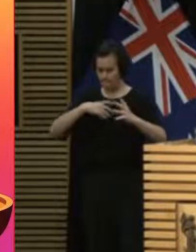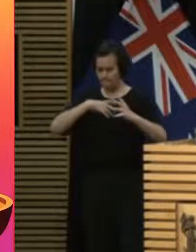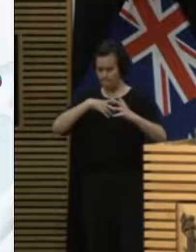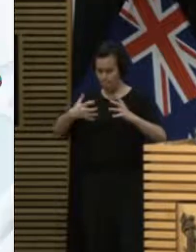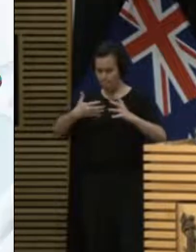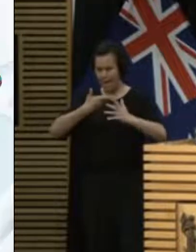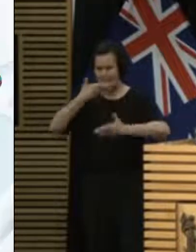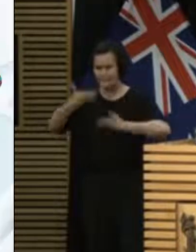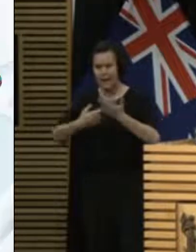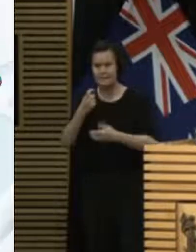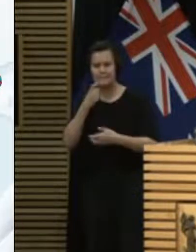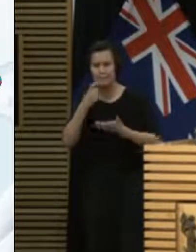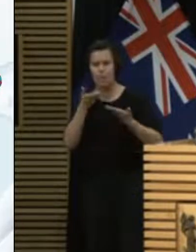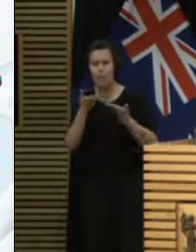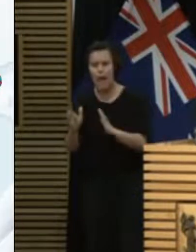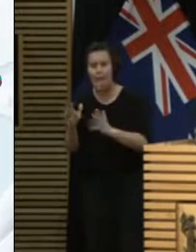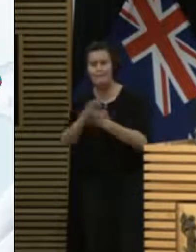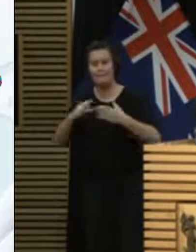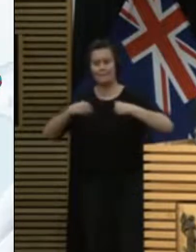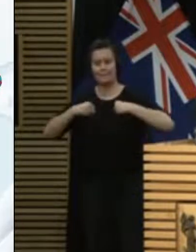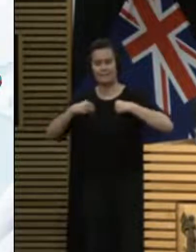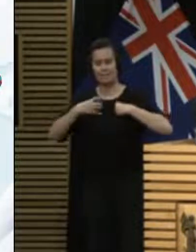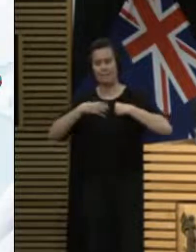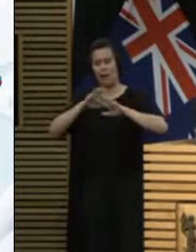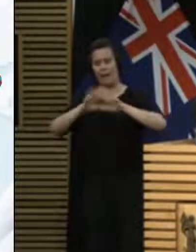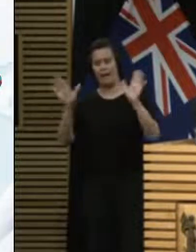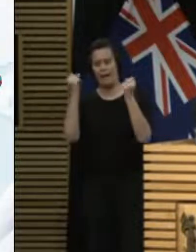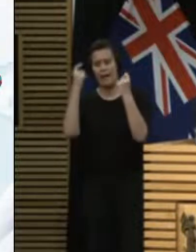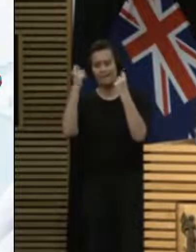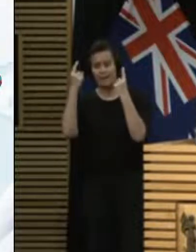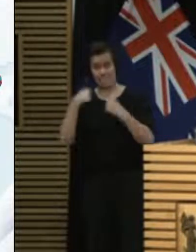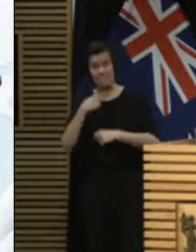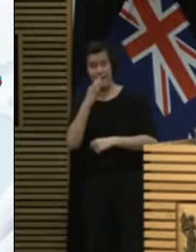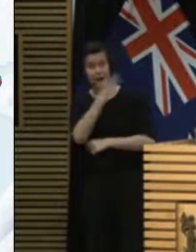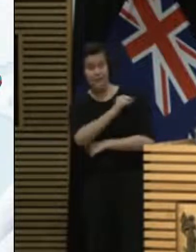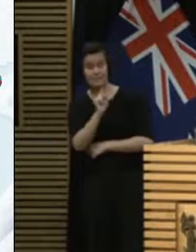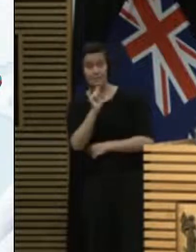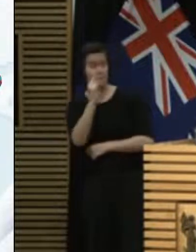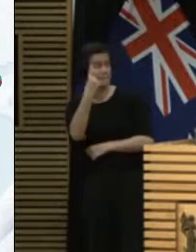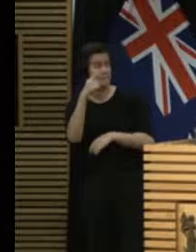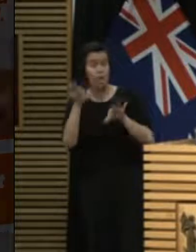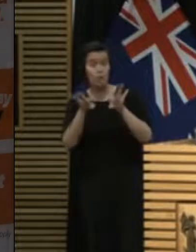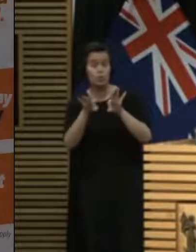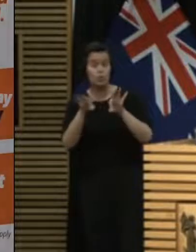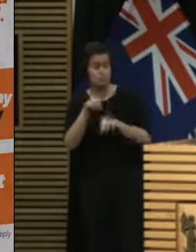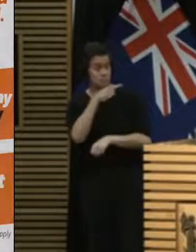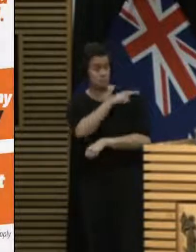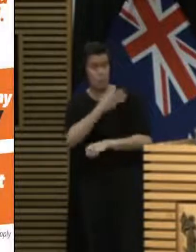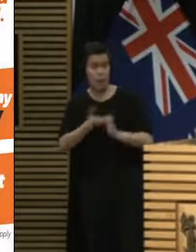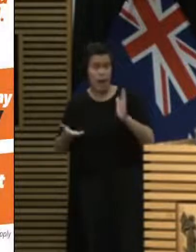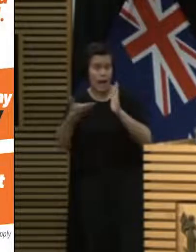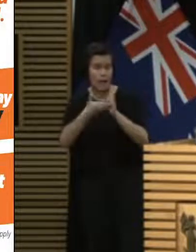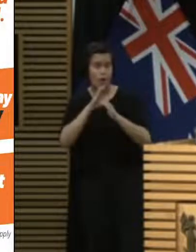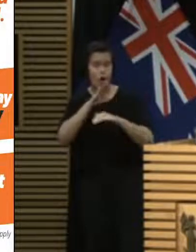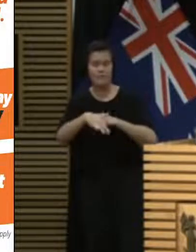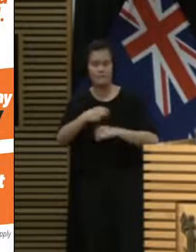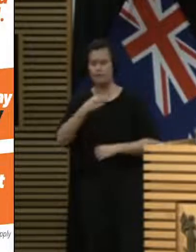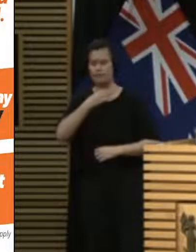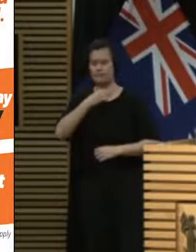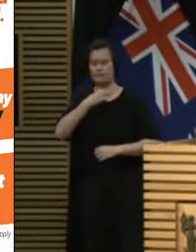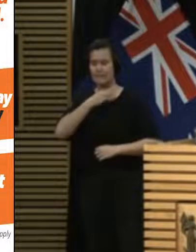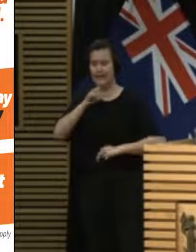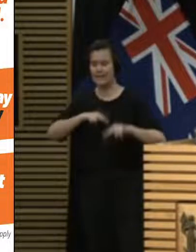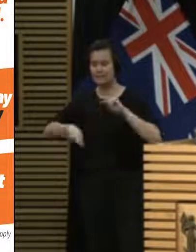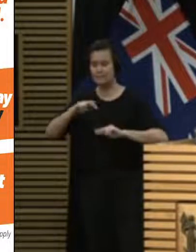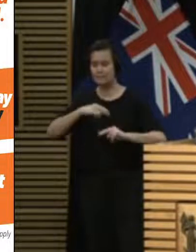employers where they are making that assessment themselves. Minister Wood, would you like to speak a little bit more to some of the detail around that risk assessment?